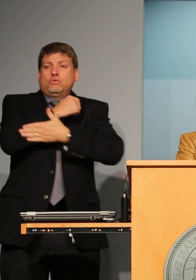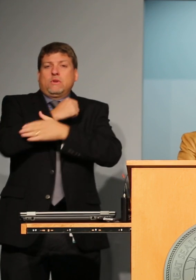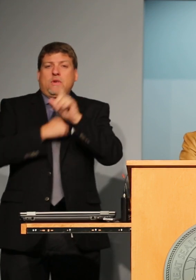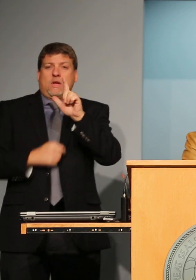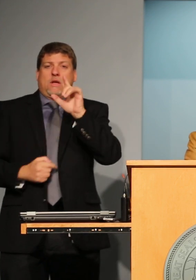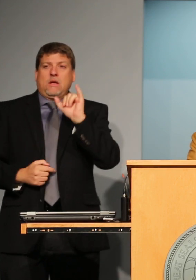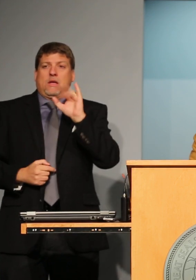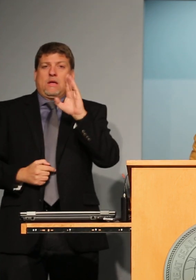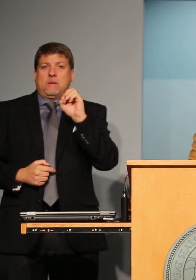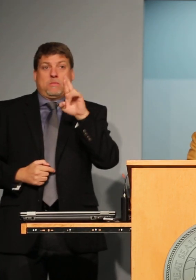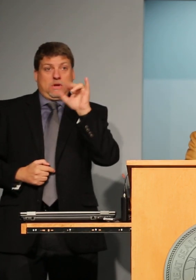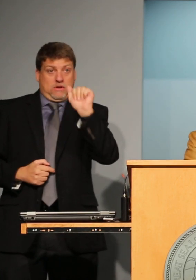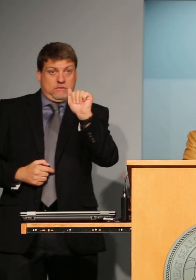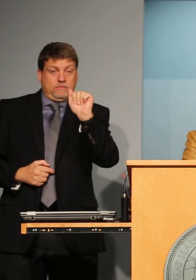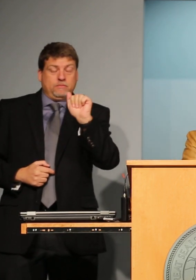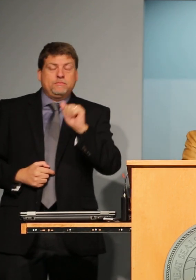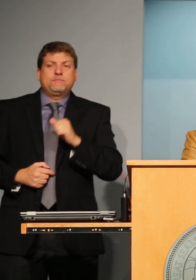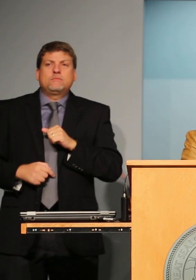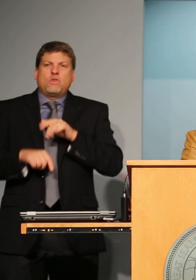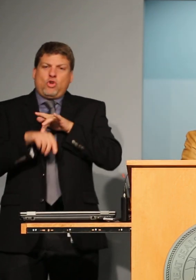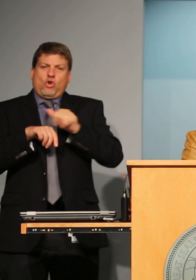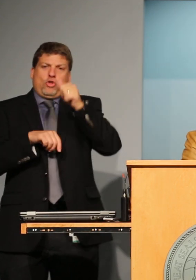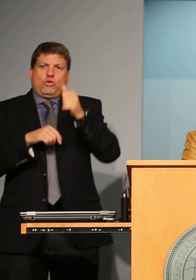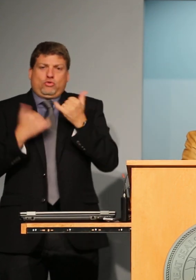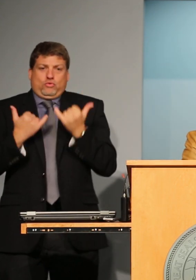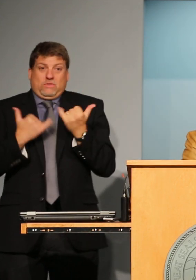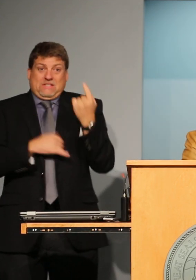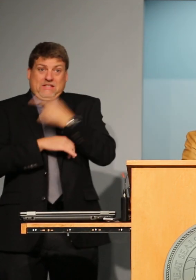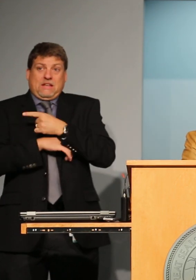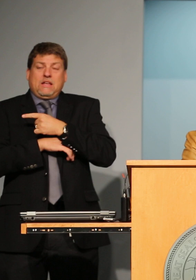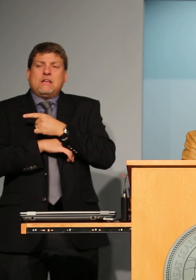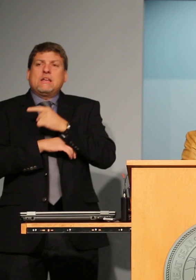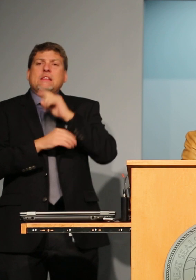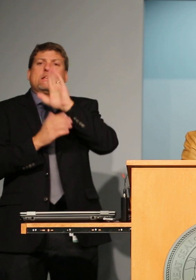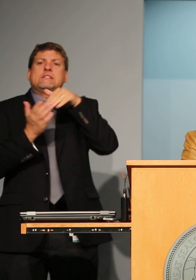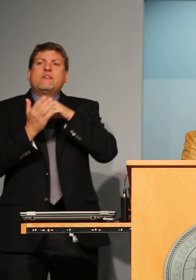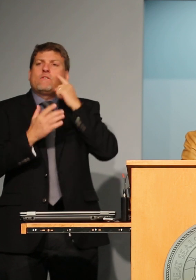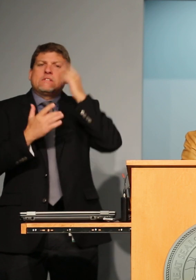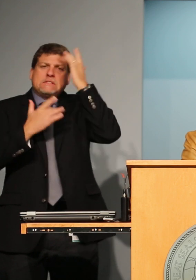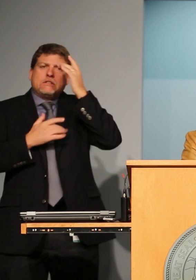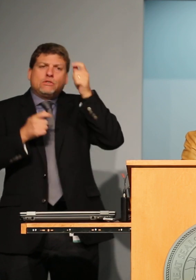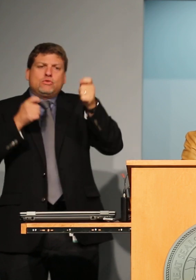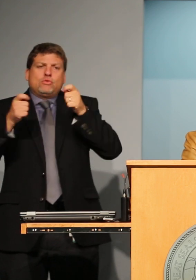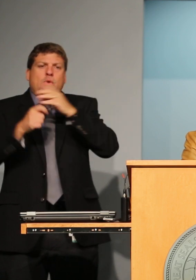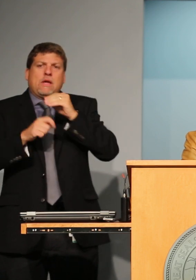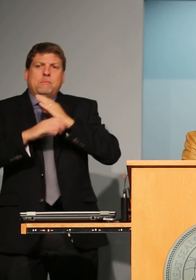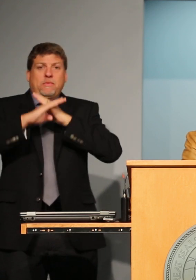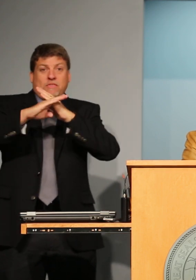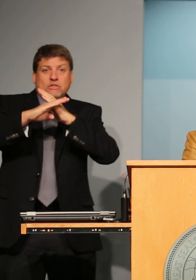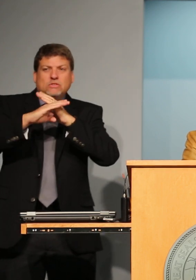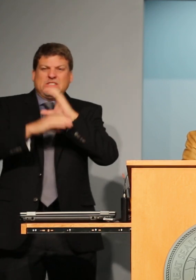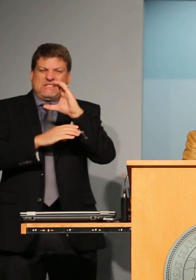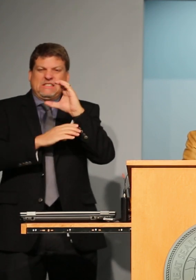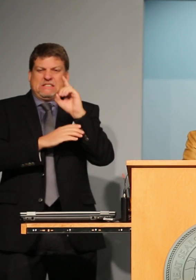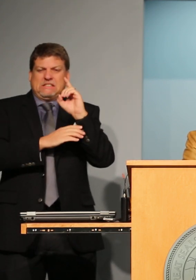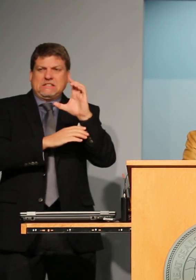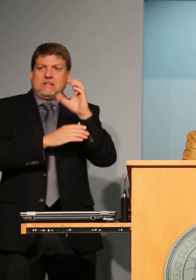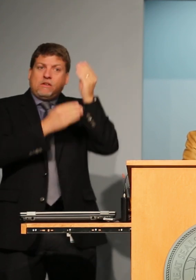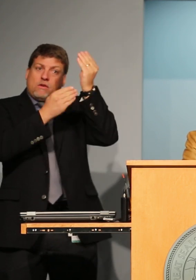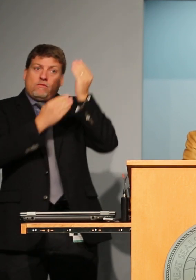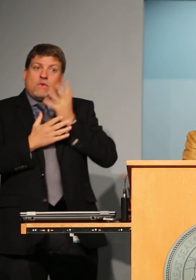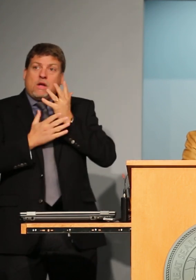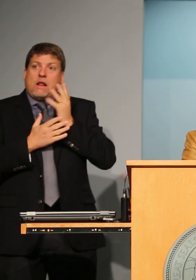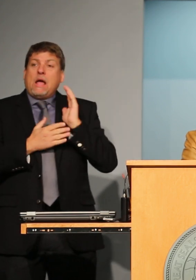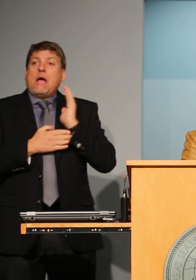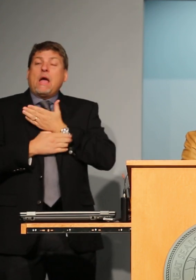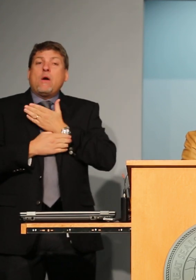Earlier today, the Centers for Disease Control and Prevention notified our Division of Public